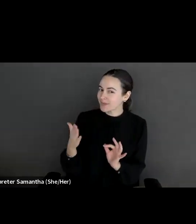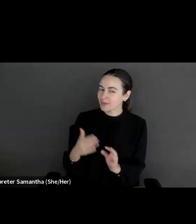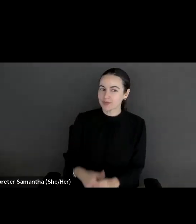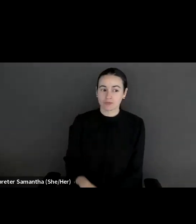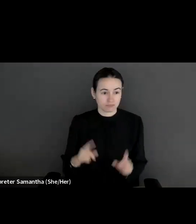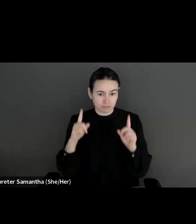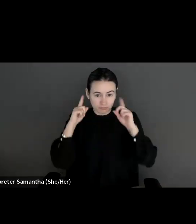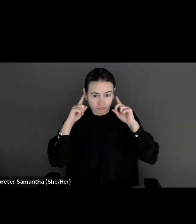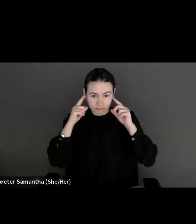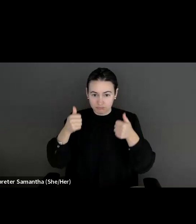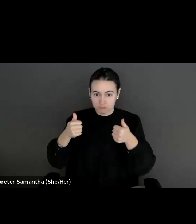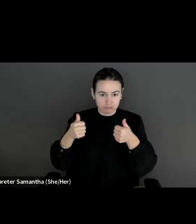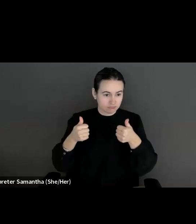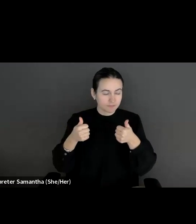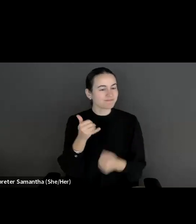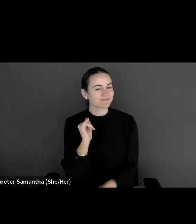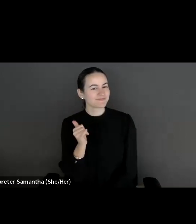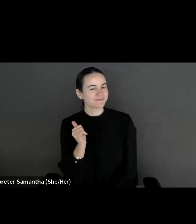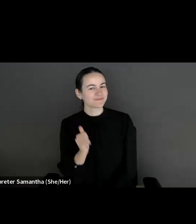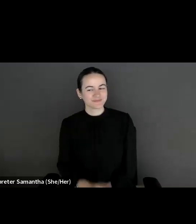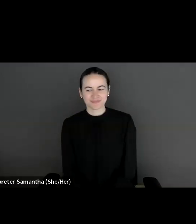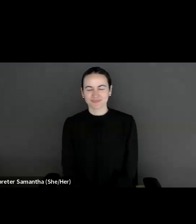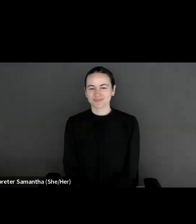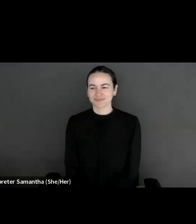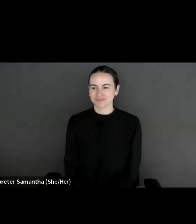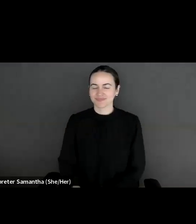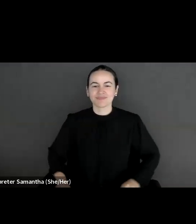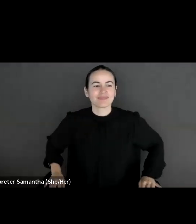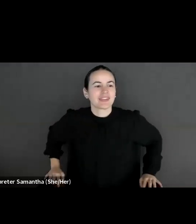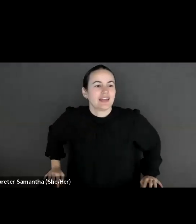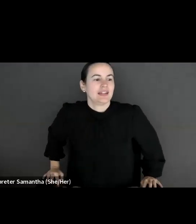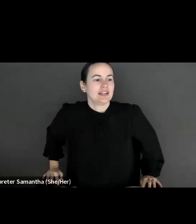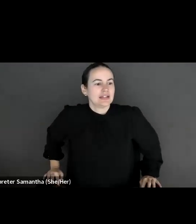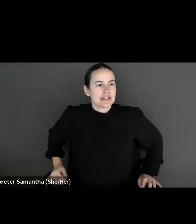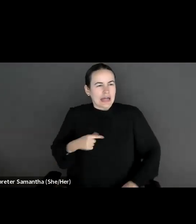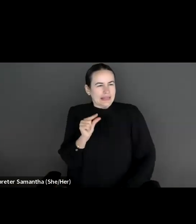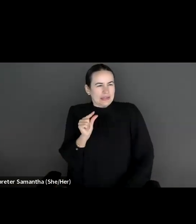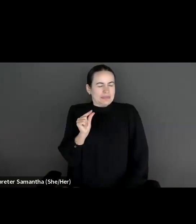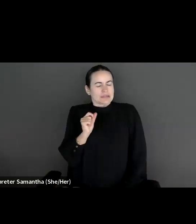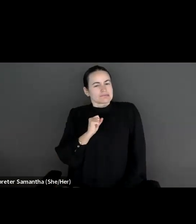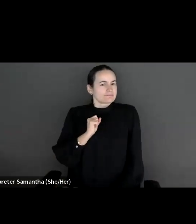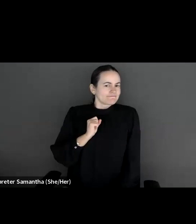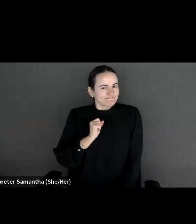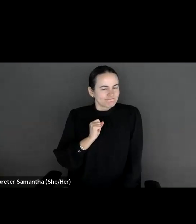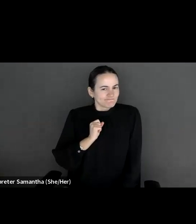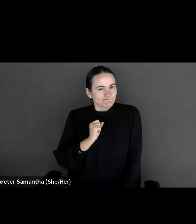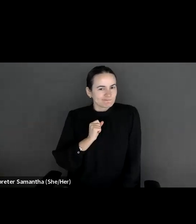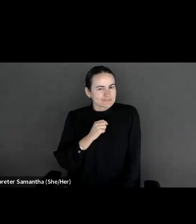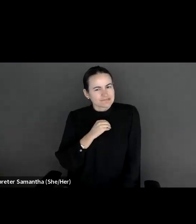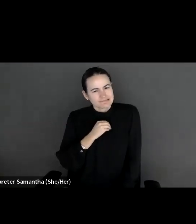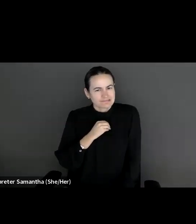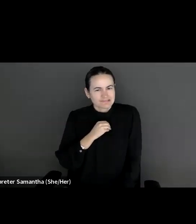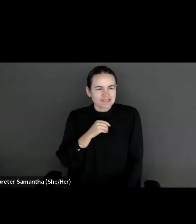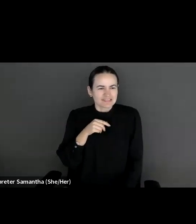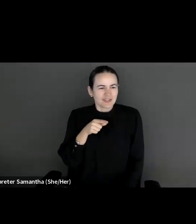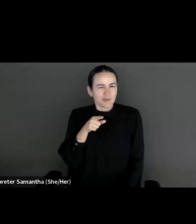me? Yeah. Okay. I was a little bit worried about your description of what you